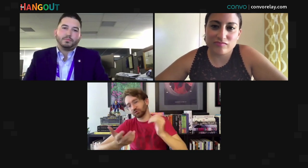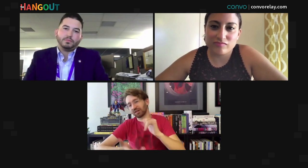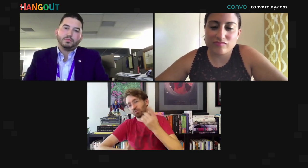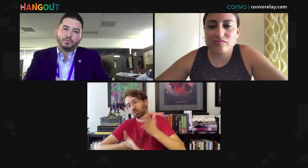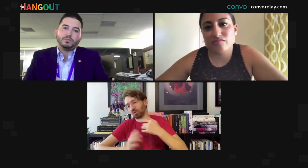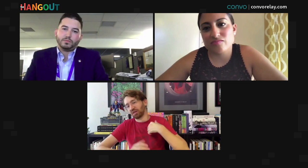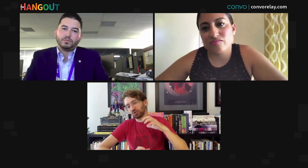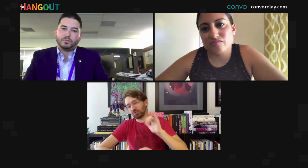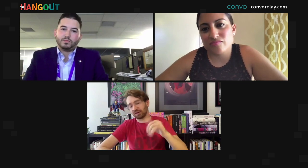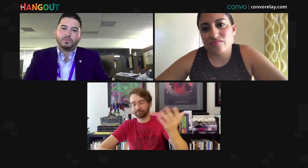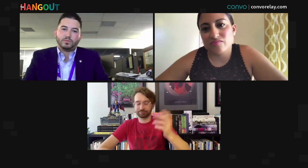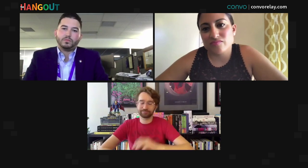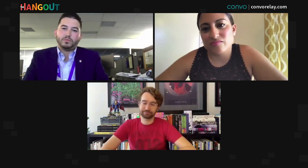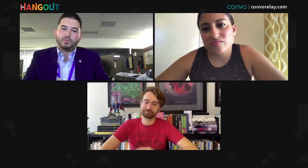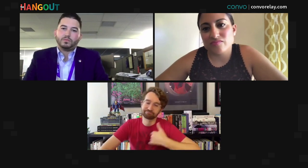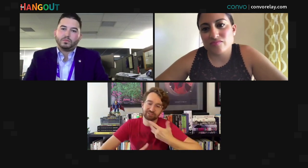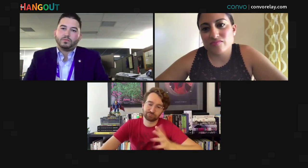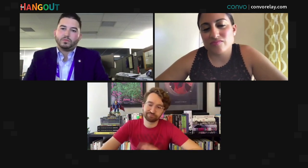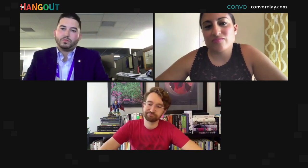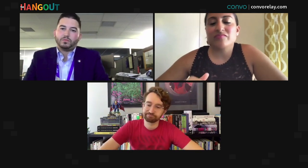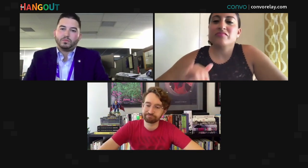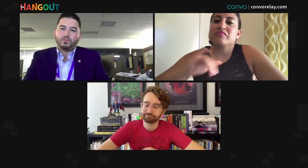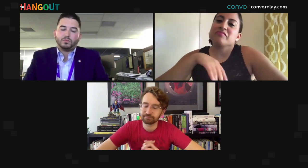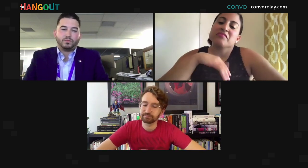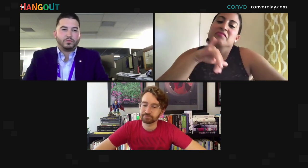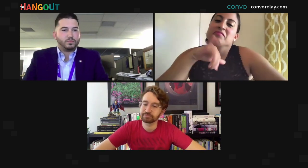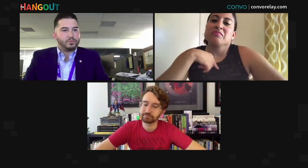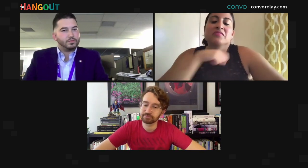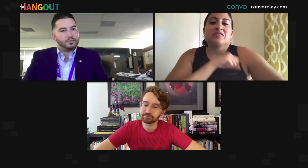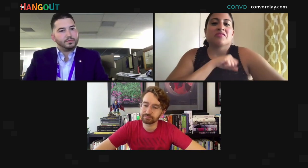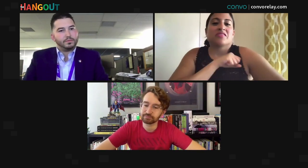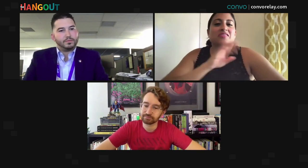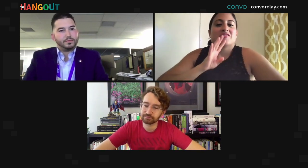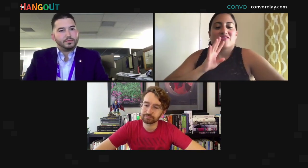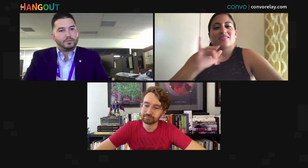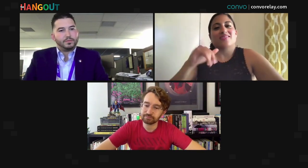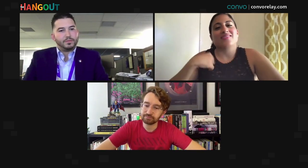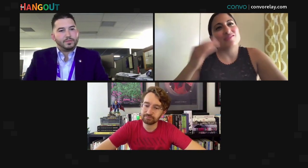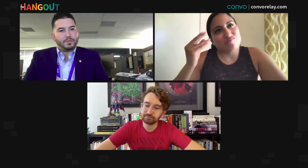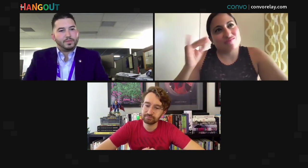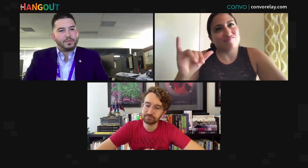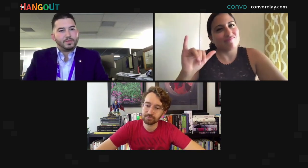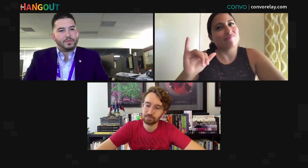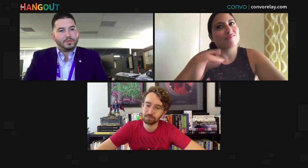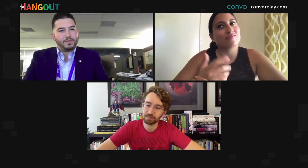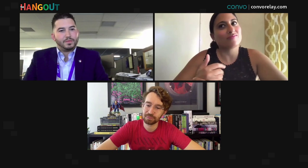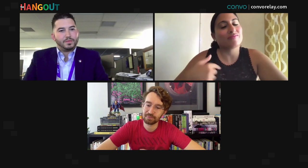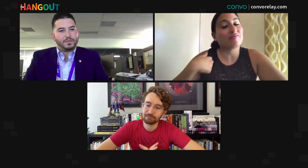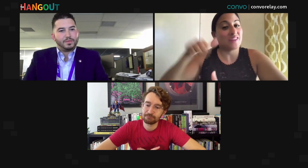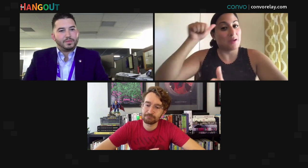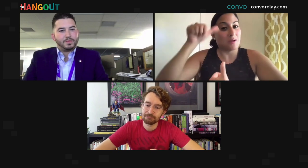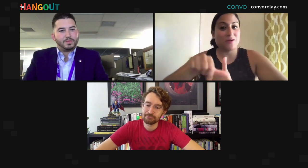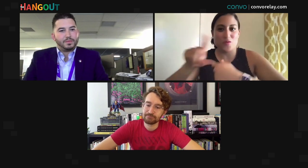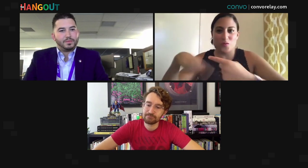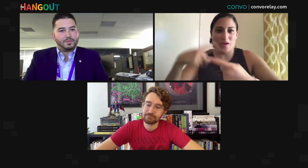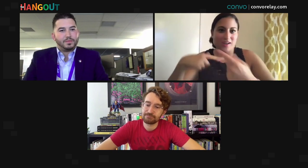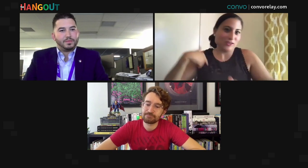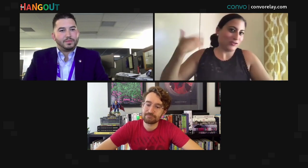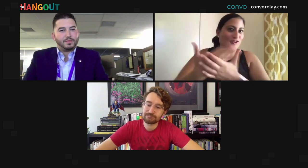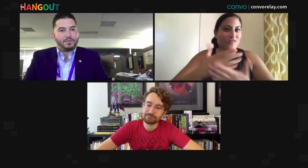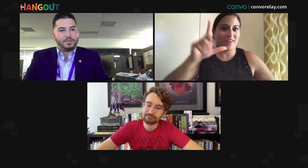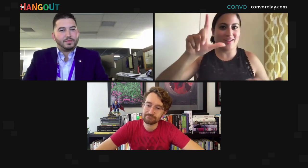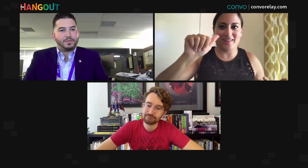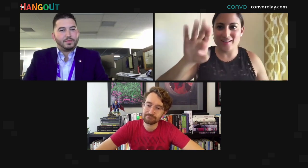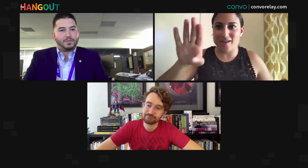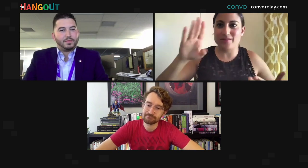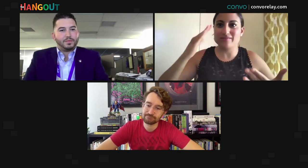can't access what's going on. And that's my approach. This is Shiran speaking. That was definitely thinking about this.